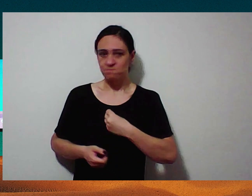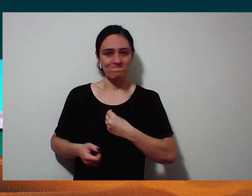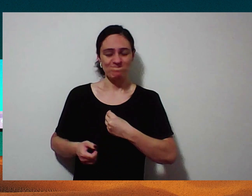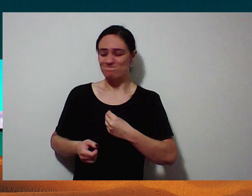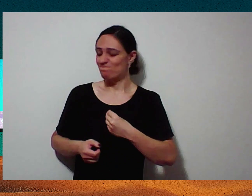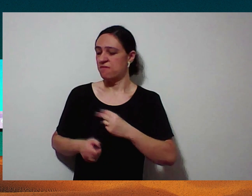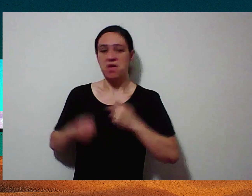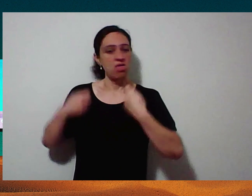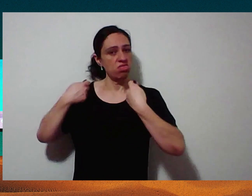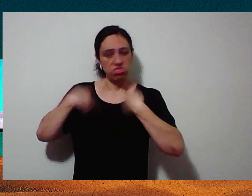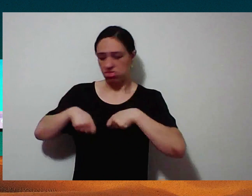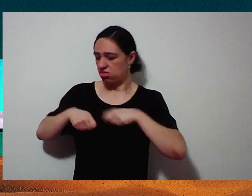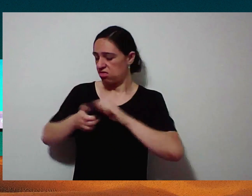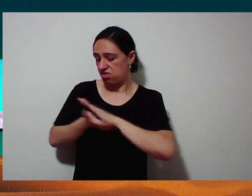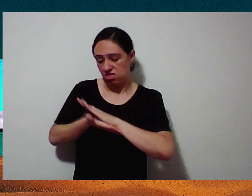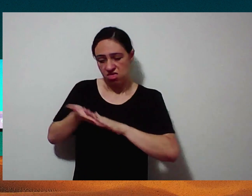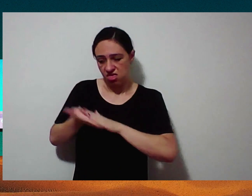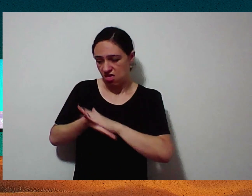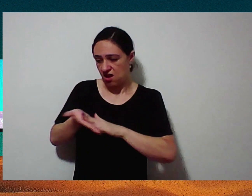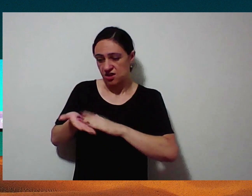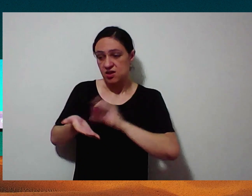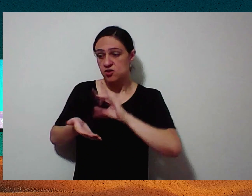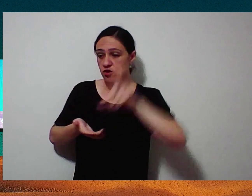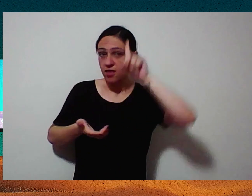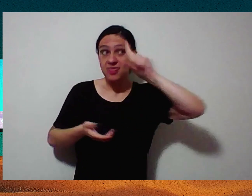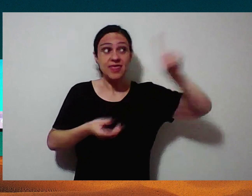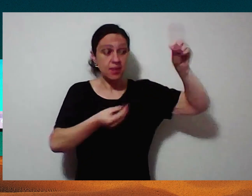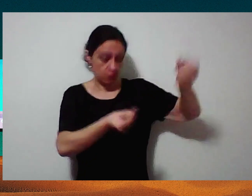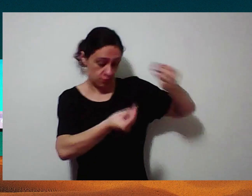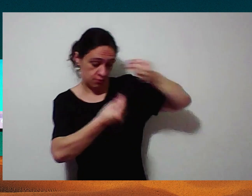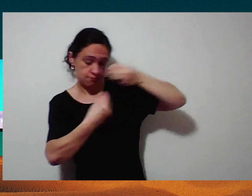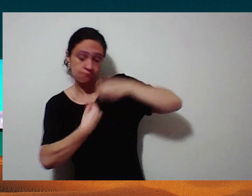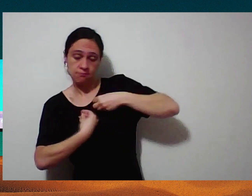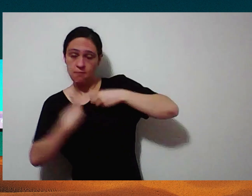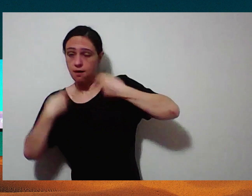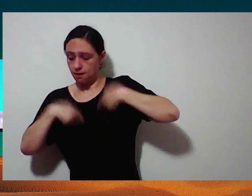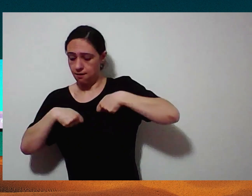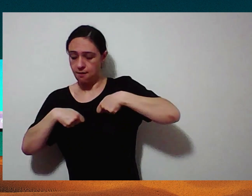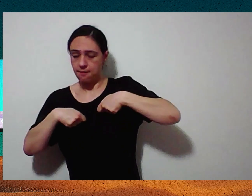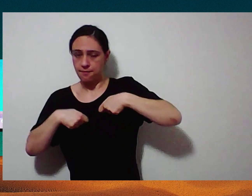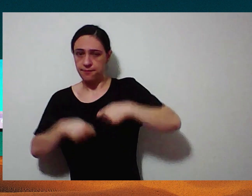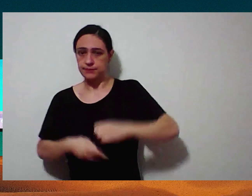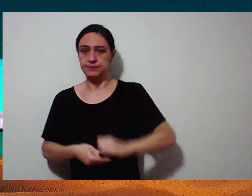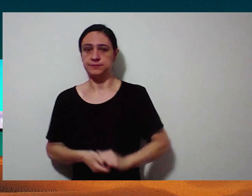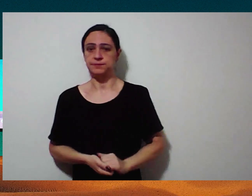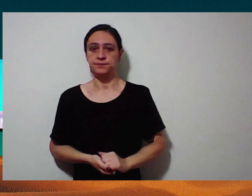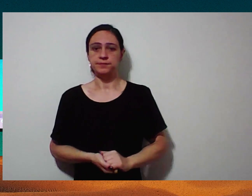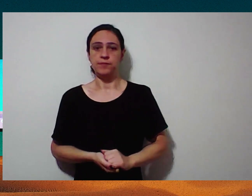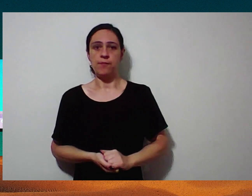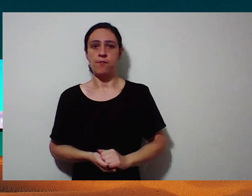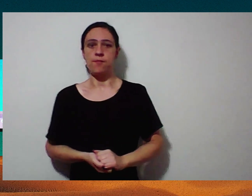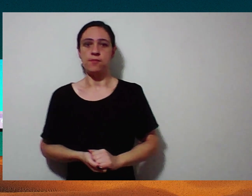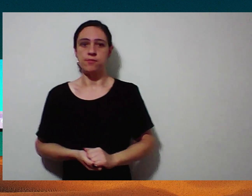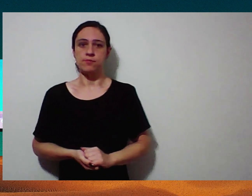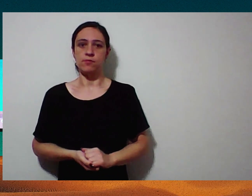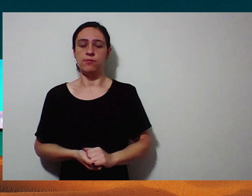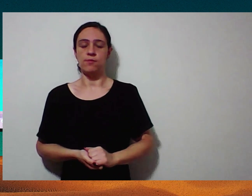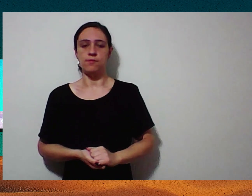somente aquilo que vir fazer o Pai. the Son can do nothing of himself, but what he sees the Father